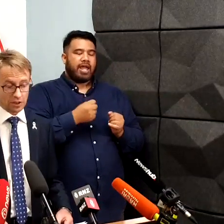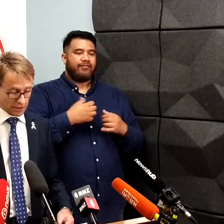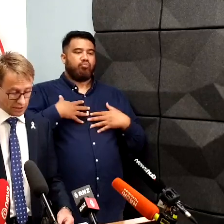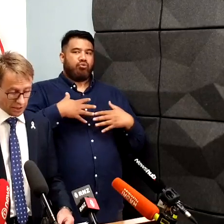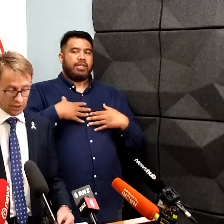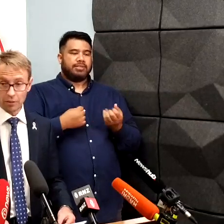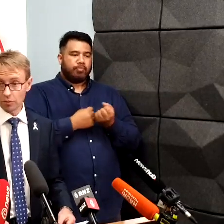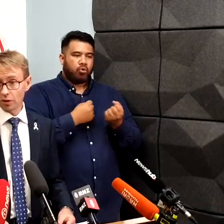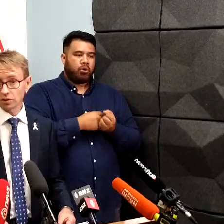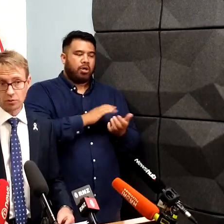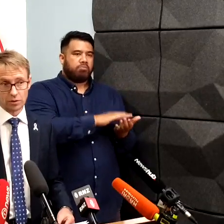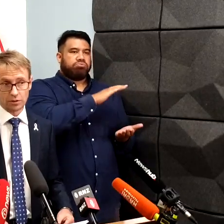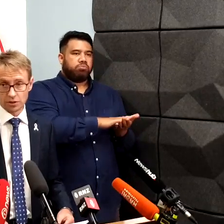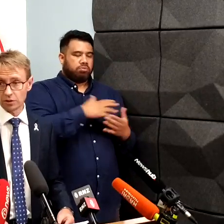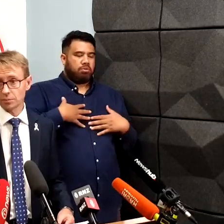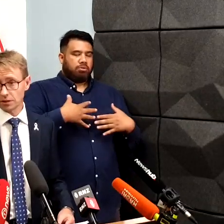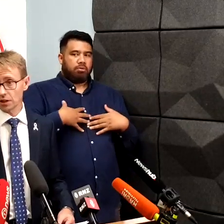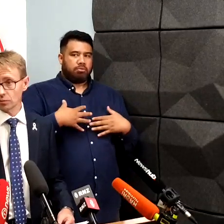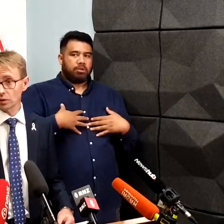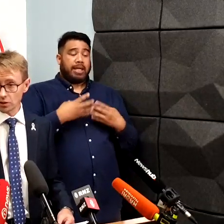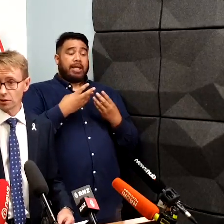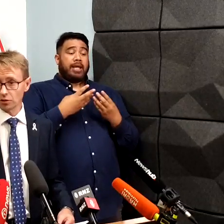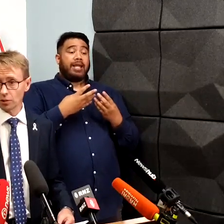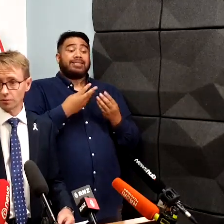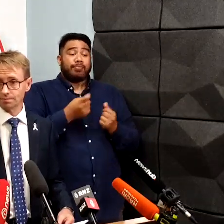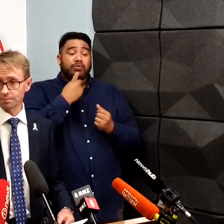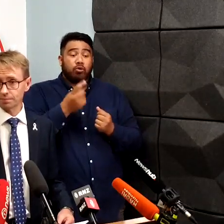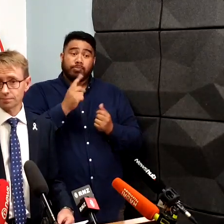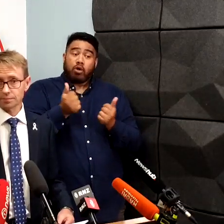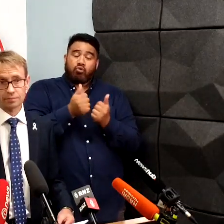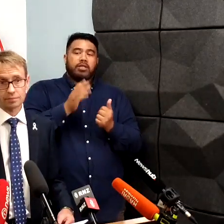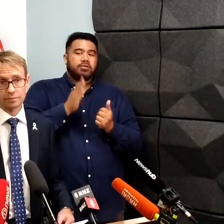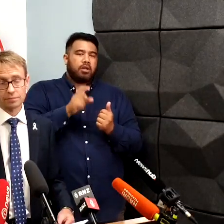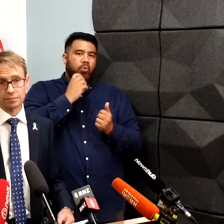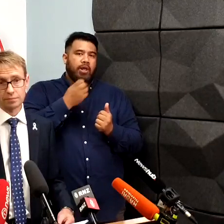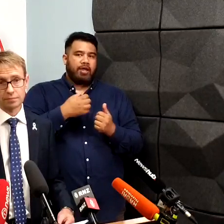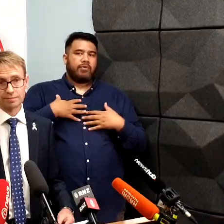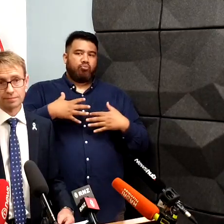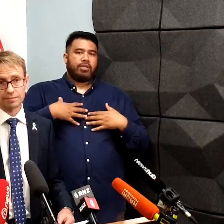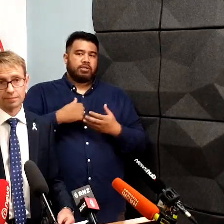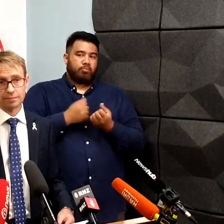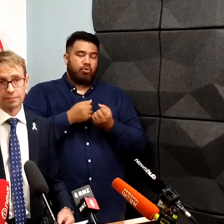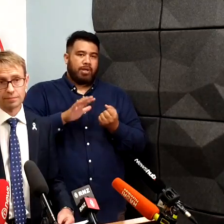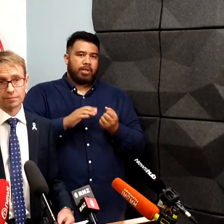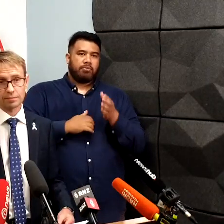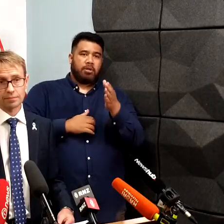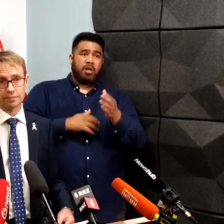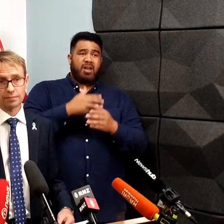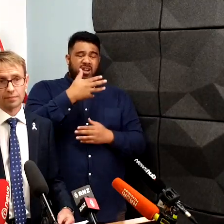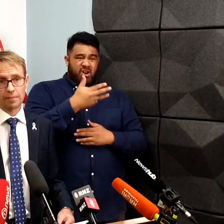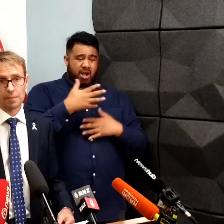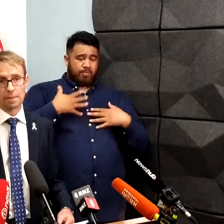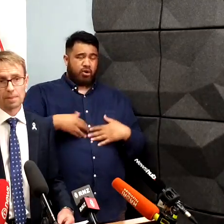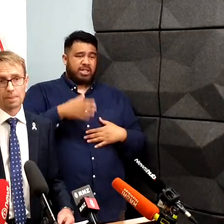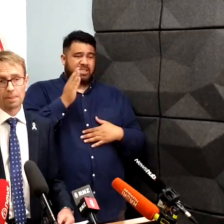and be ventilated, and a number of those who are in serious but stable condition as well. I don't know if you get to answer this, but we had the 9 people still missing, 8 of those believed